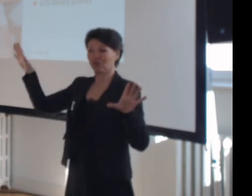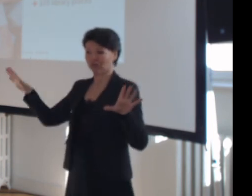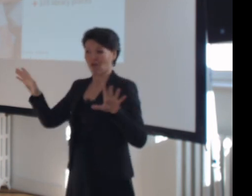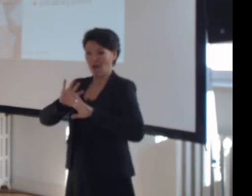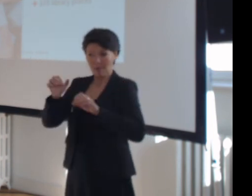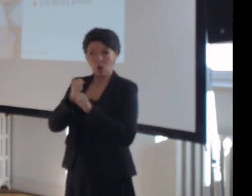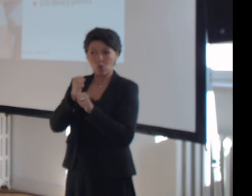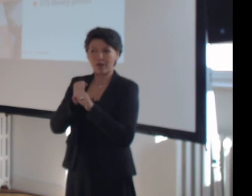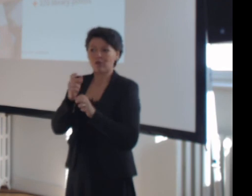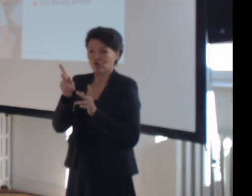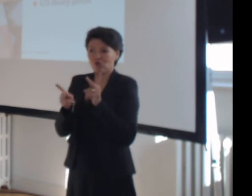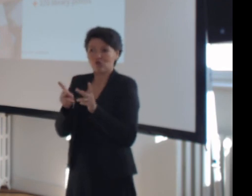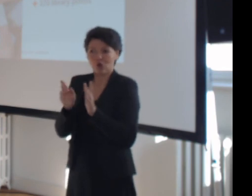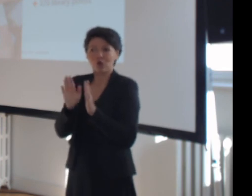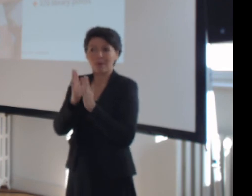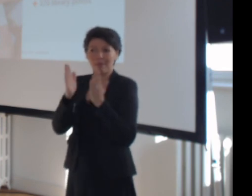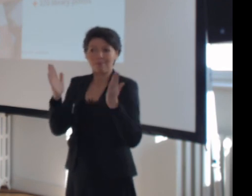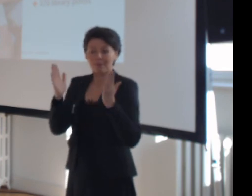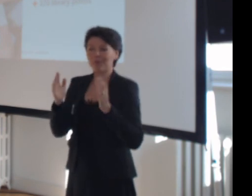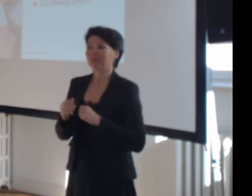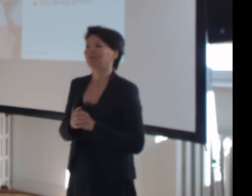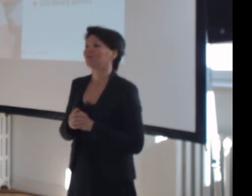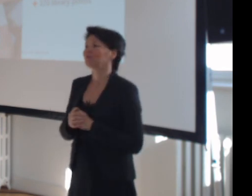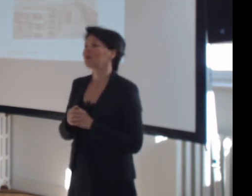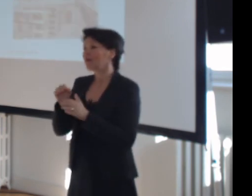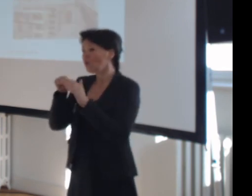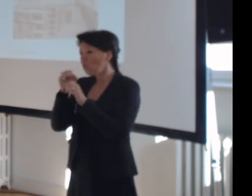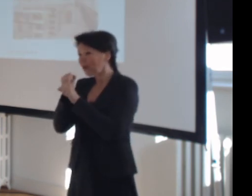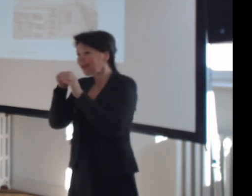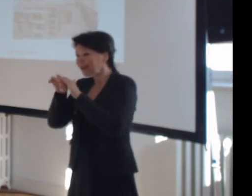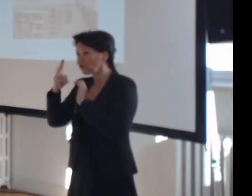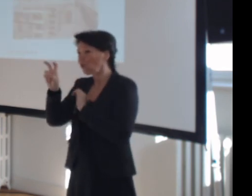in 370 care facilities.